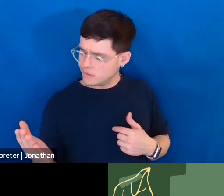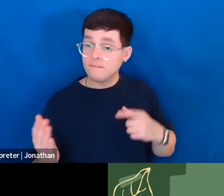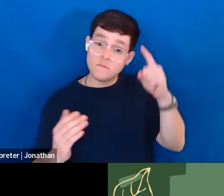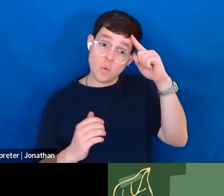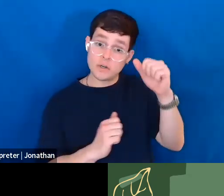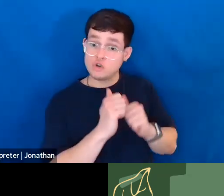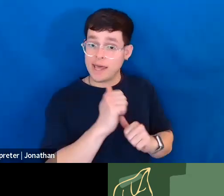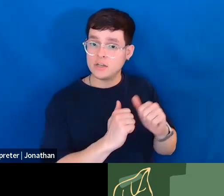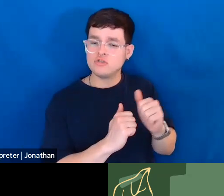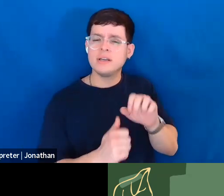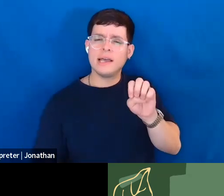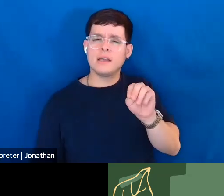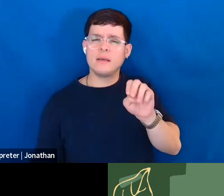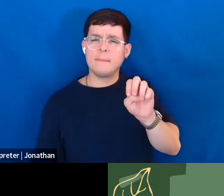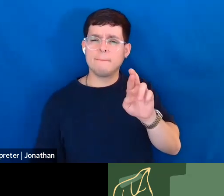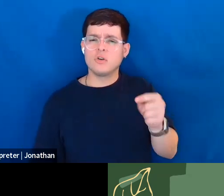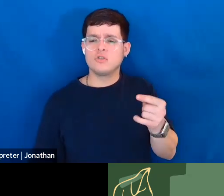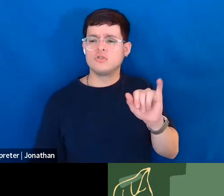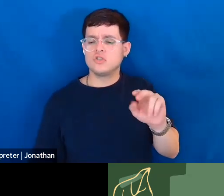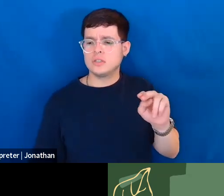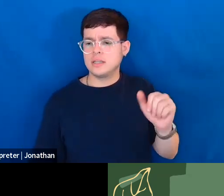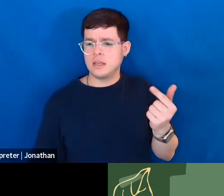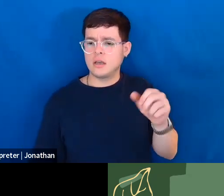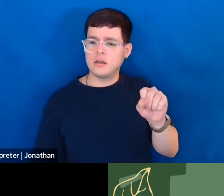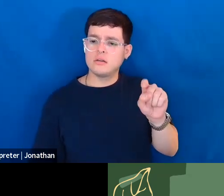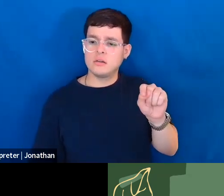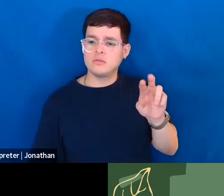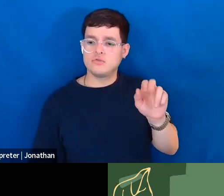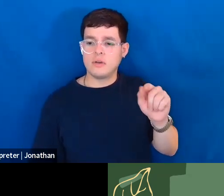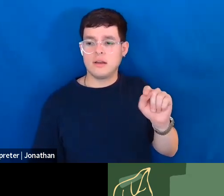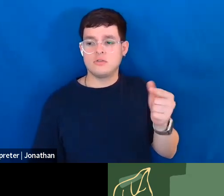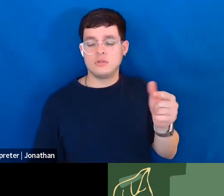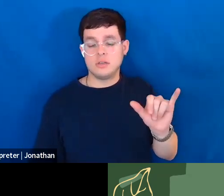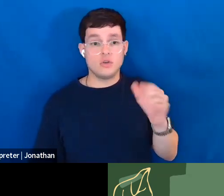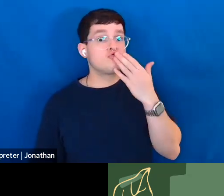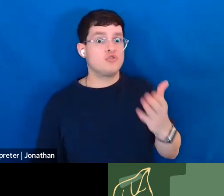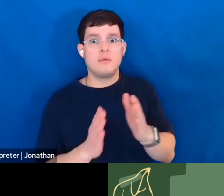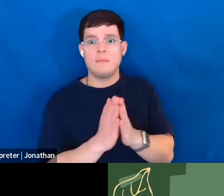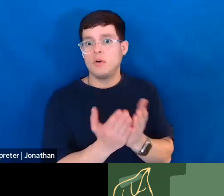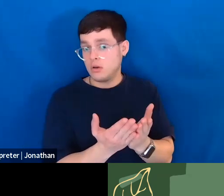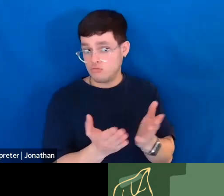which is a really good book that I recommend for any of you who are